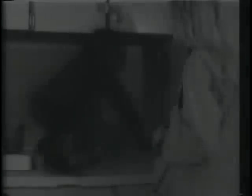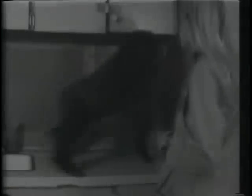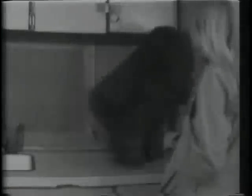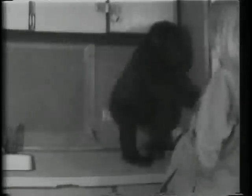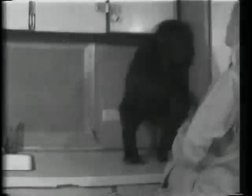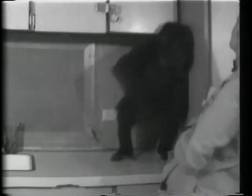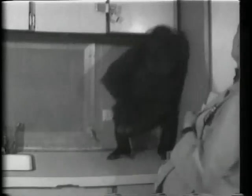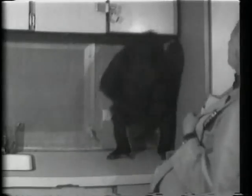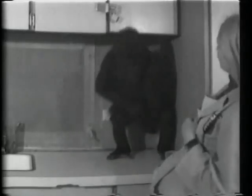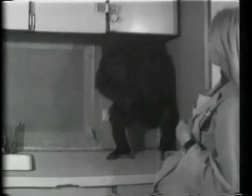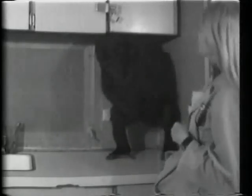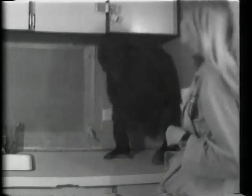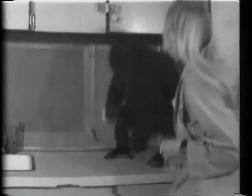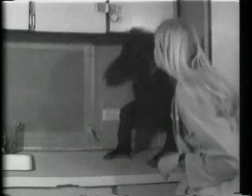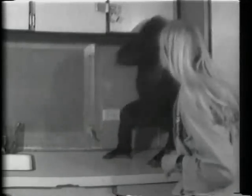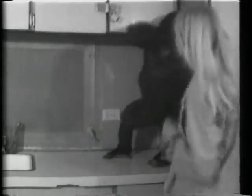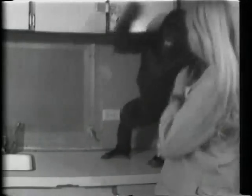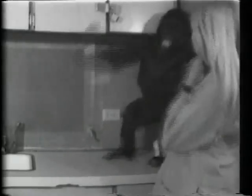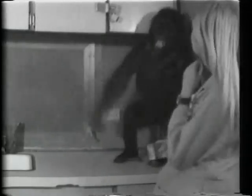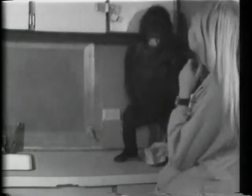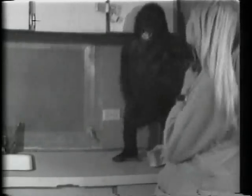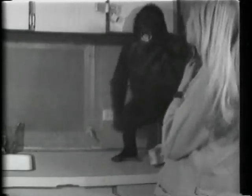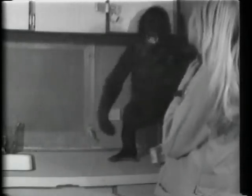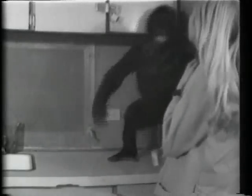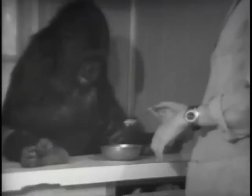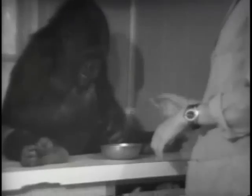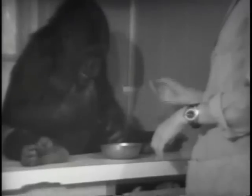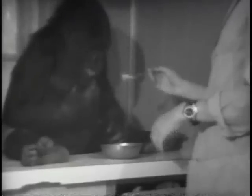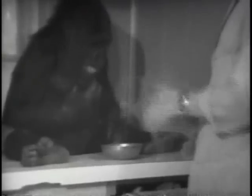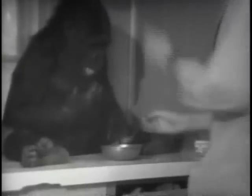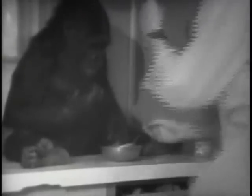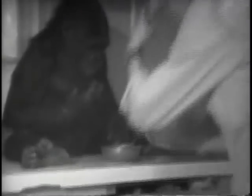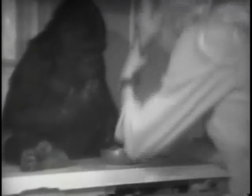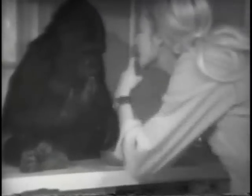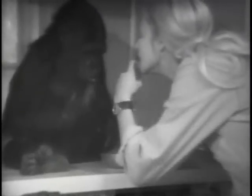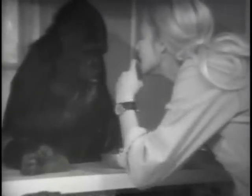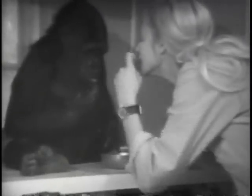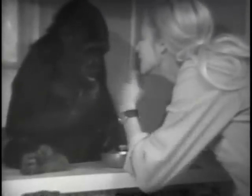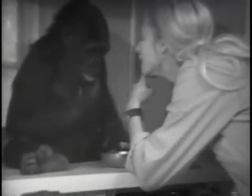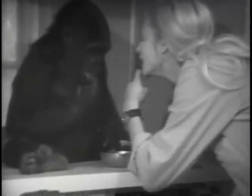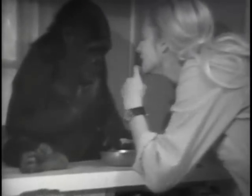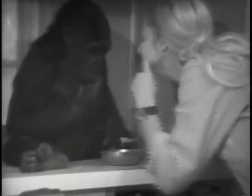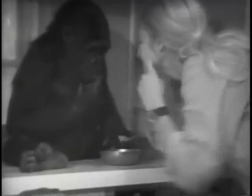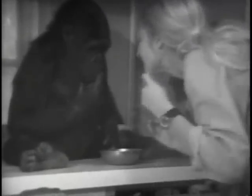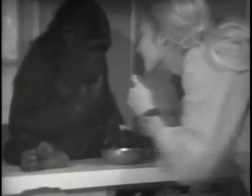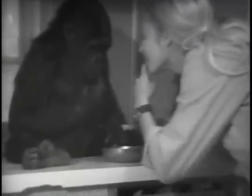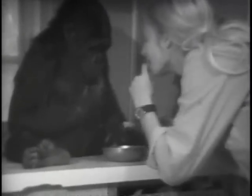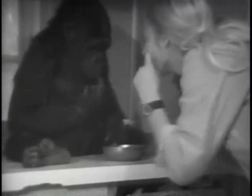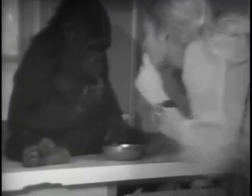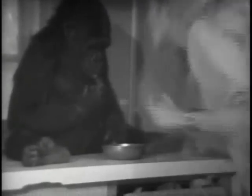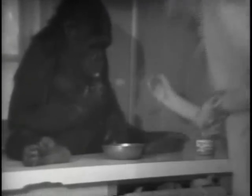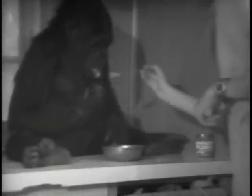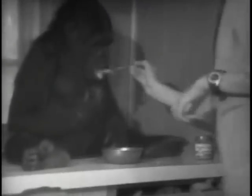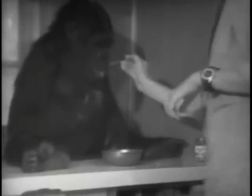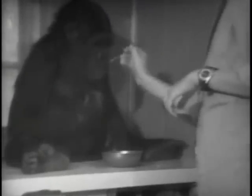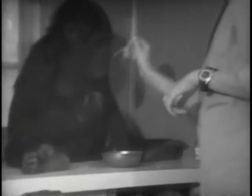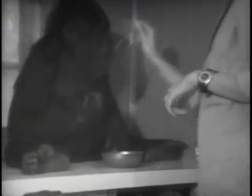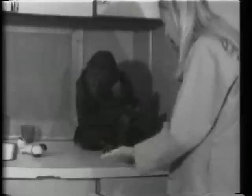Project COCO began in 1972 when Dr. Francine Patterson undertook a study of the language capabilities of apes by teaching American